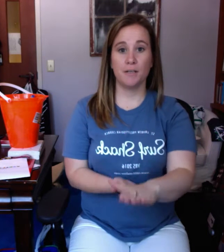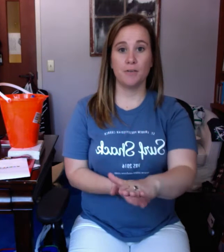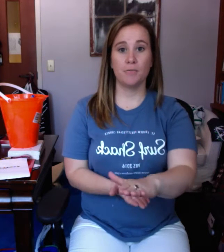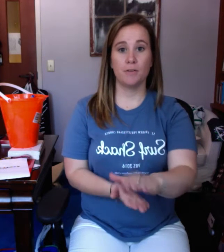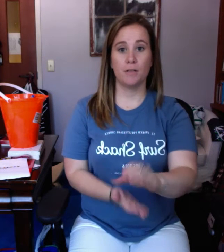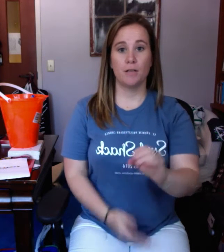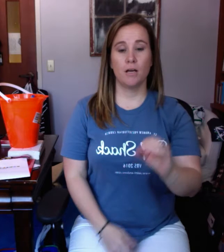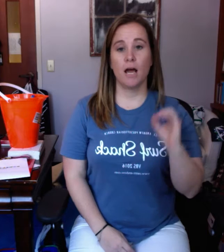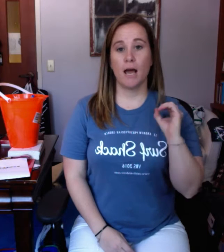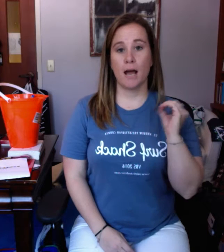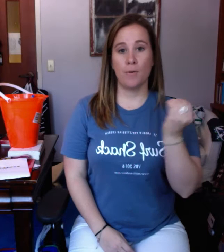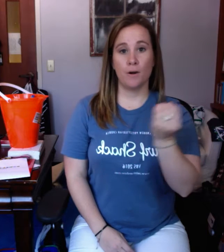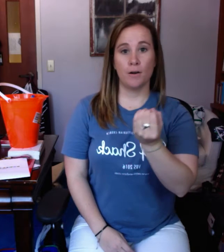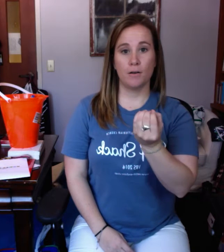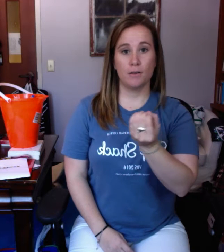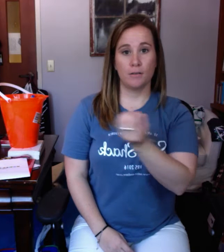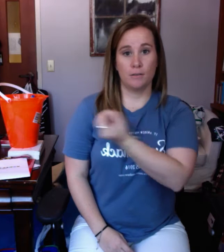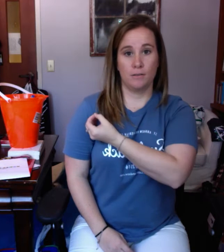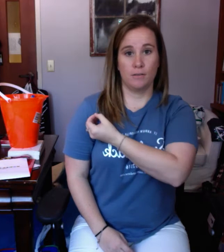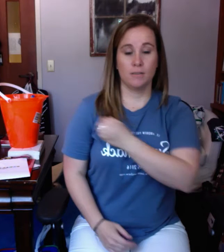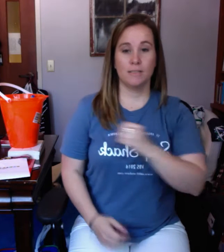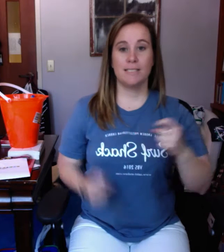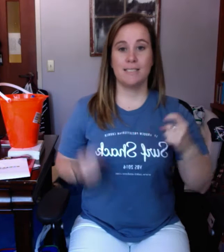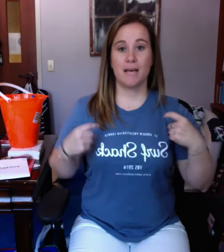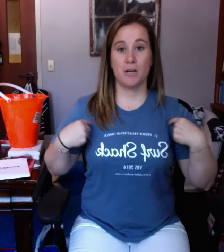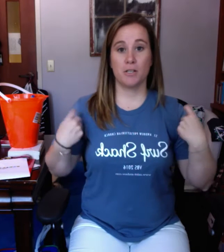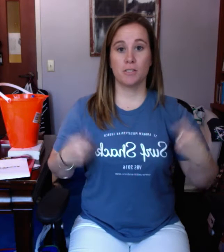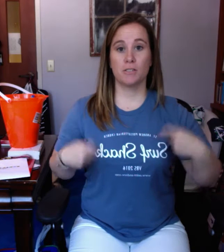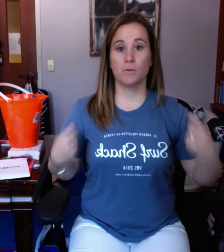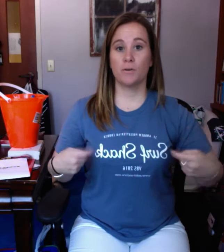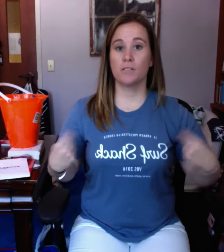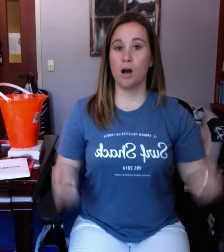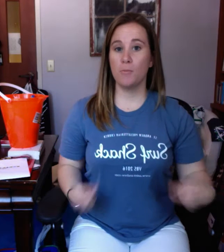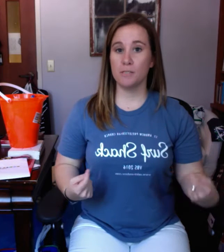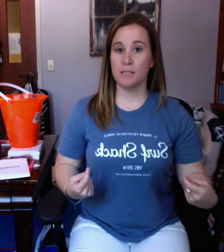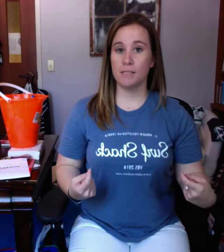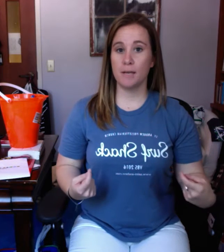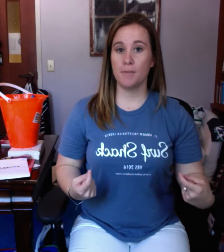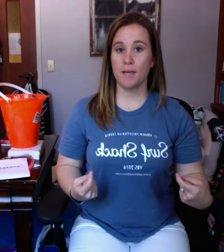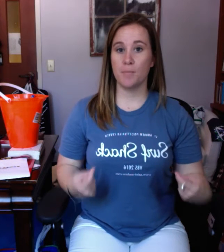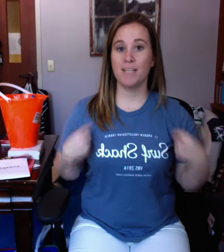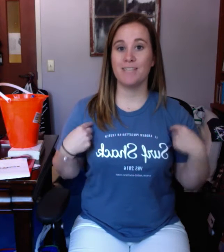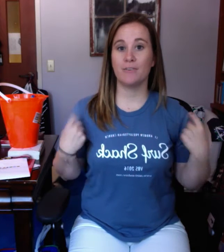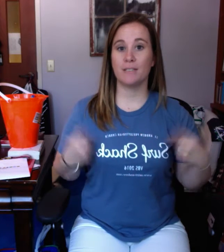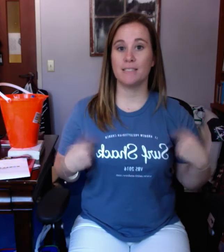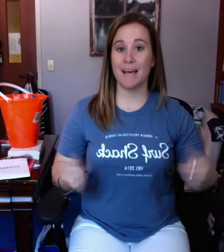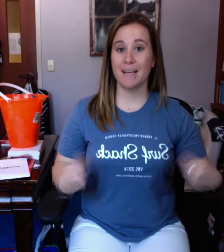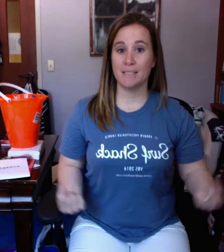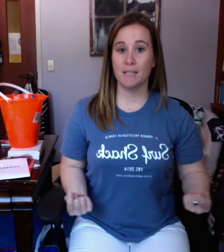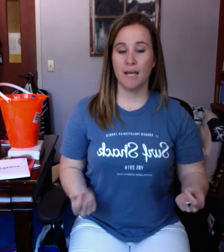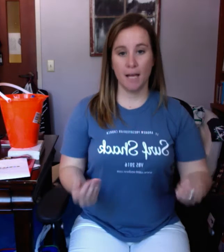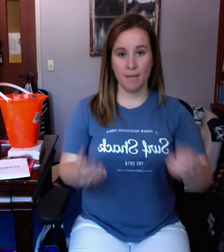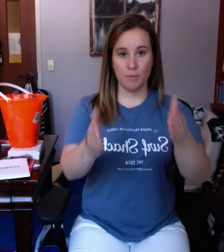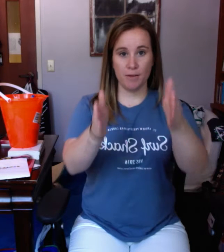forgive our debtors. So it's almost the same thing, but for debt, and then we have to